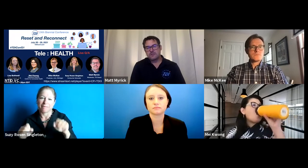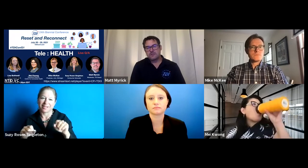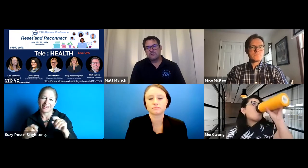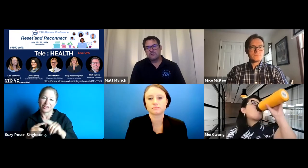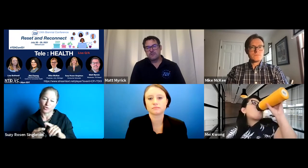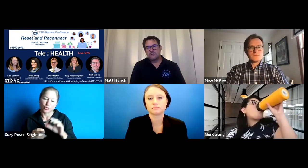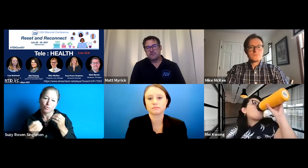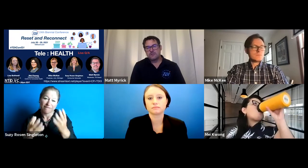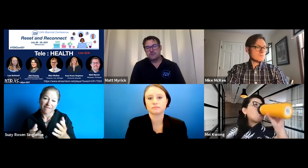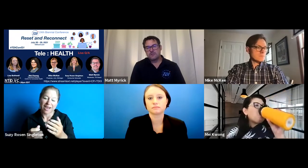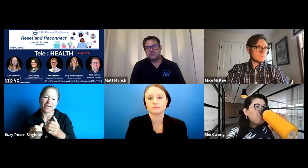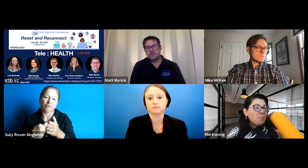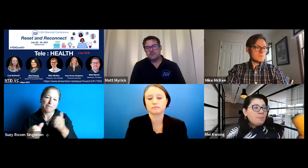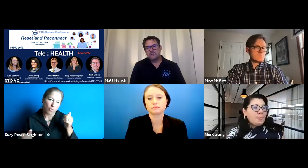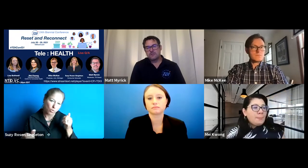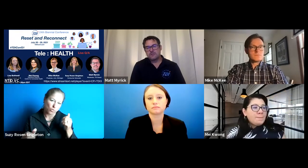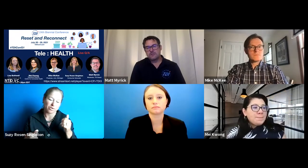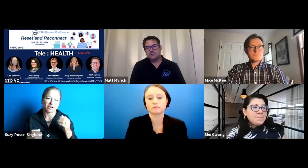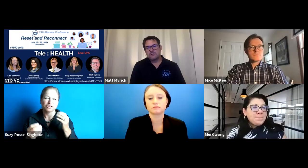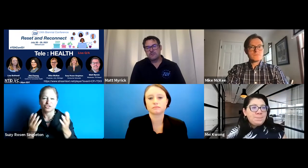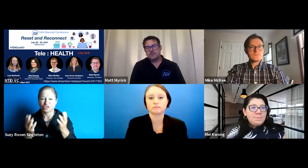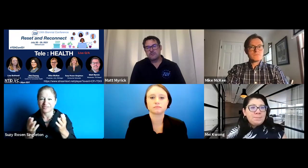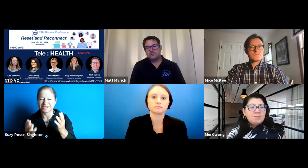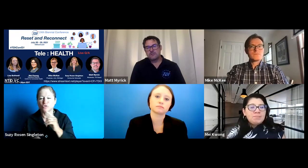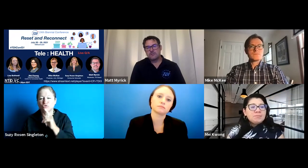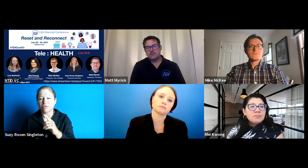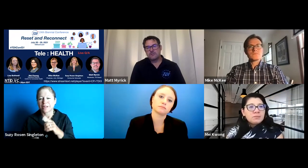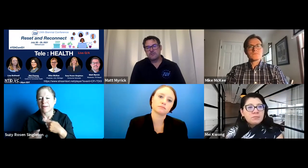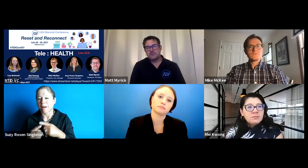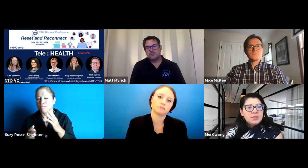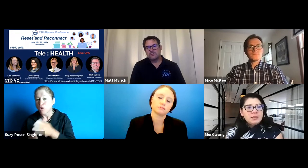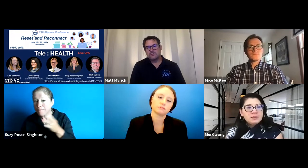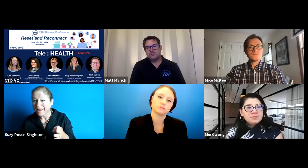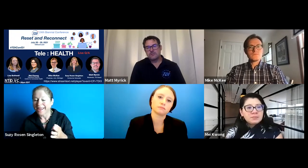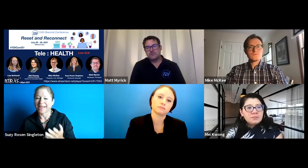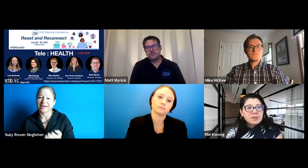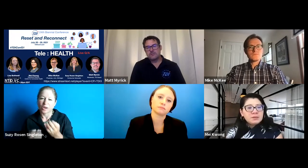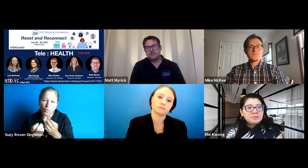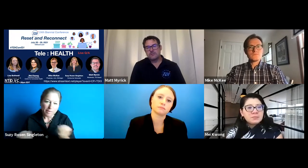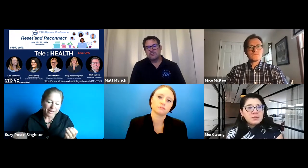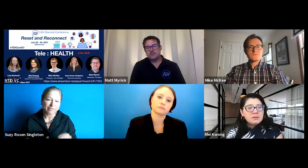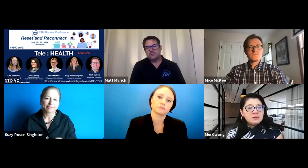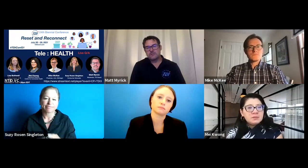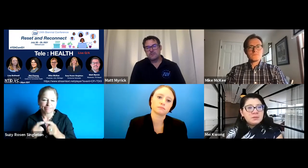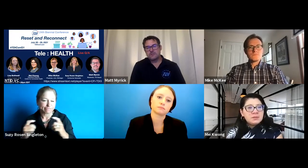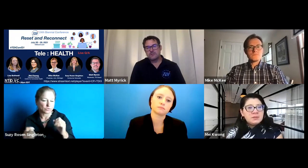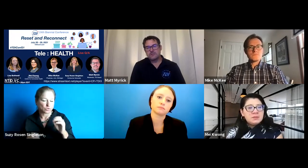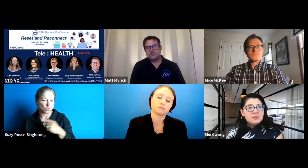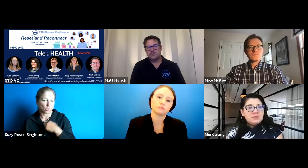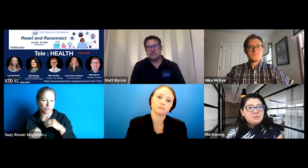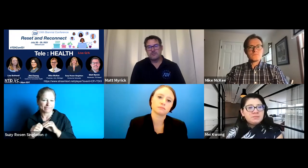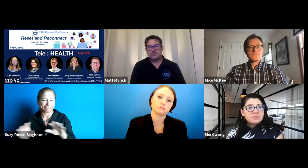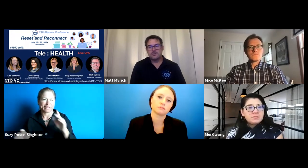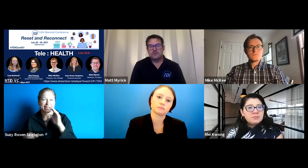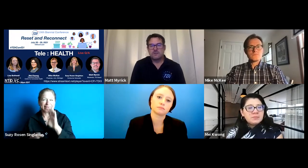to support their ability to provide remote services. It really is about things like broadband